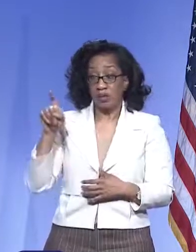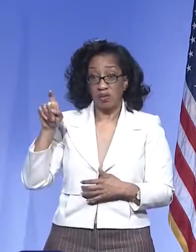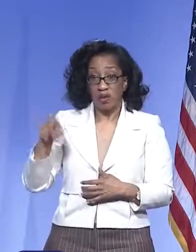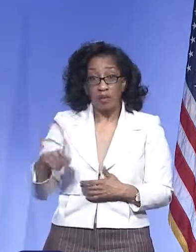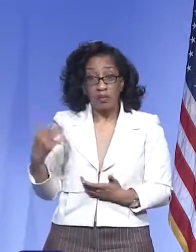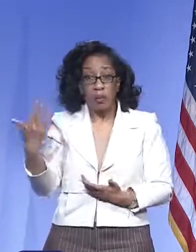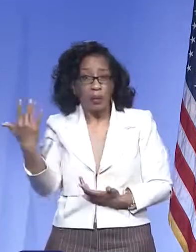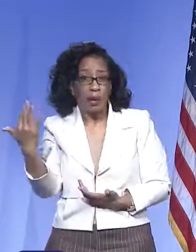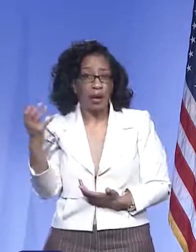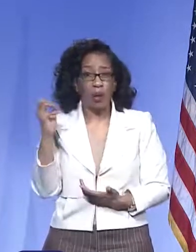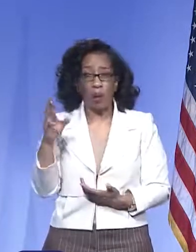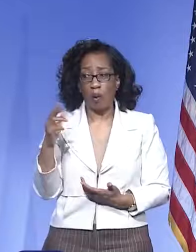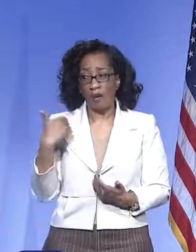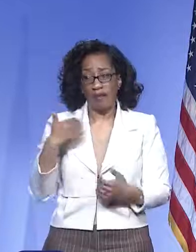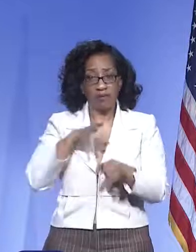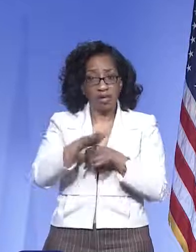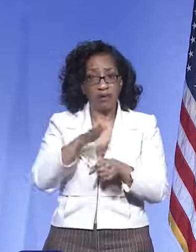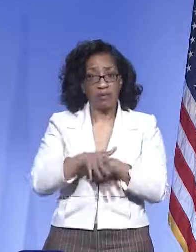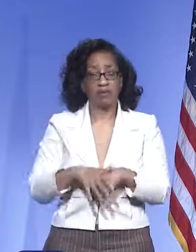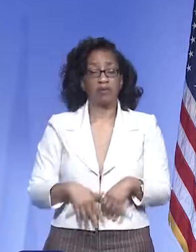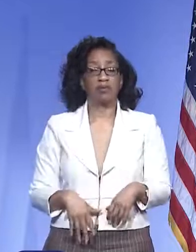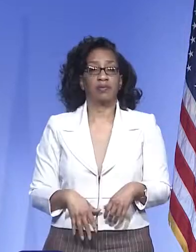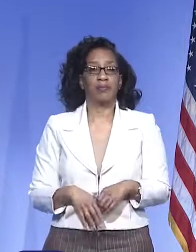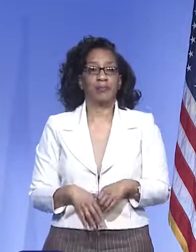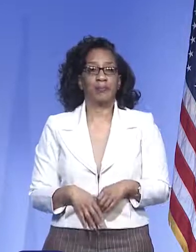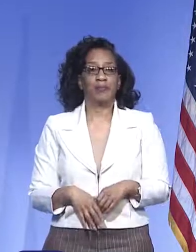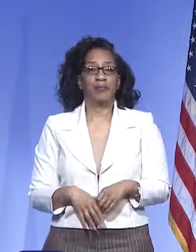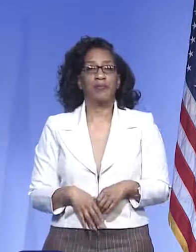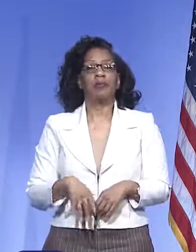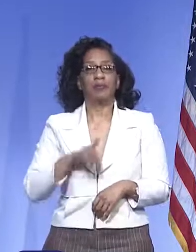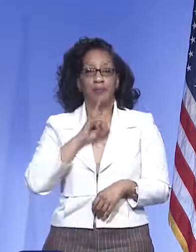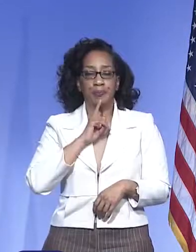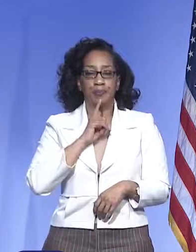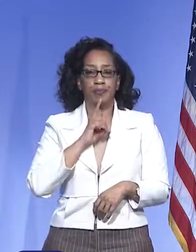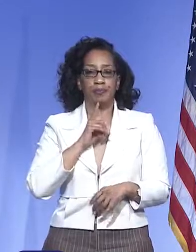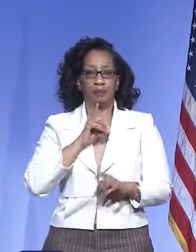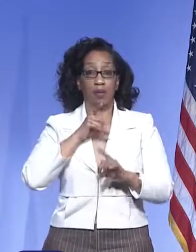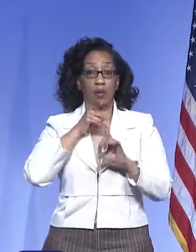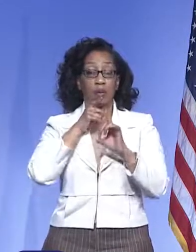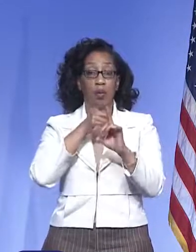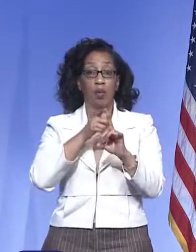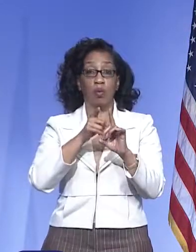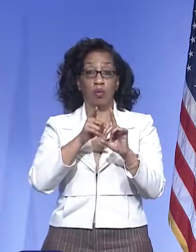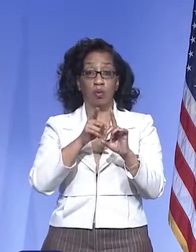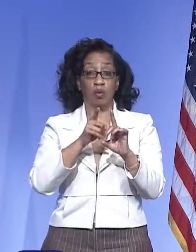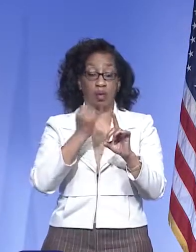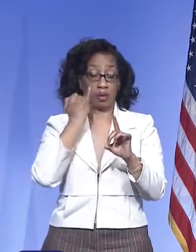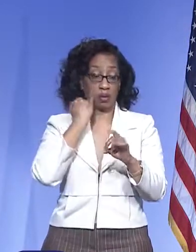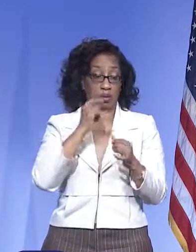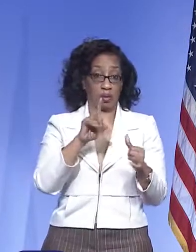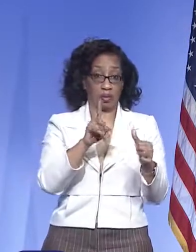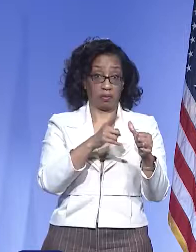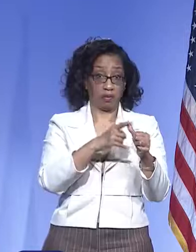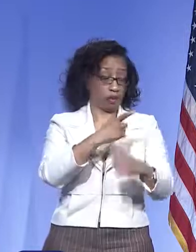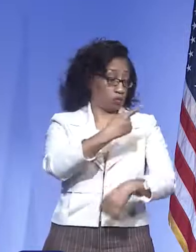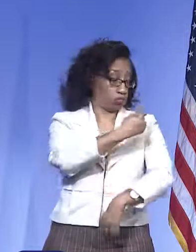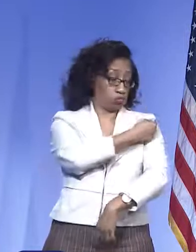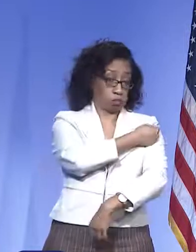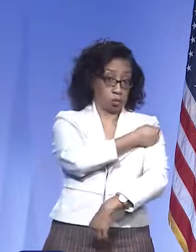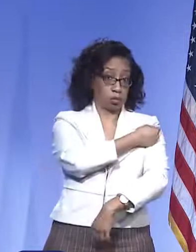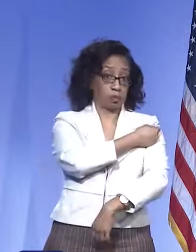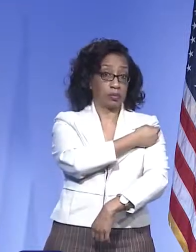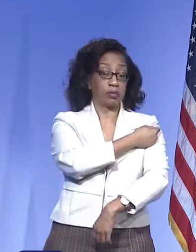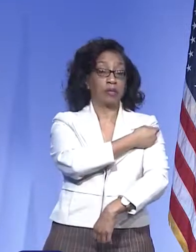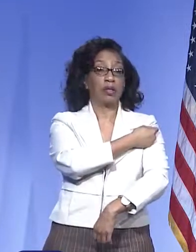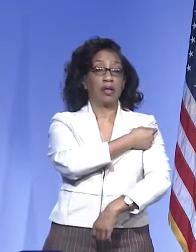for their second dose? And then I have a follow-up. Sure. So that's certainly our intention, Sam, is for everybody who's received the first dose to get their second dose. That is